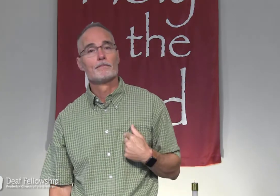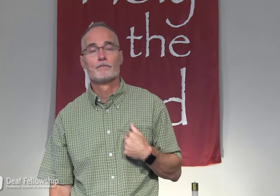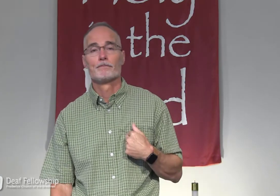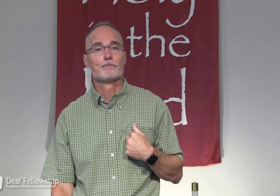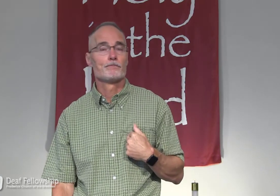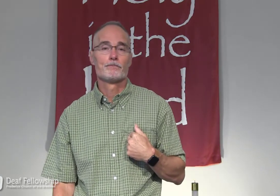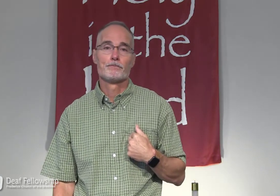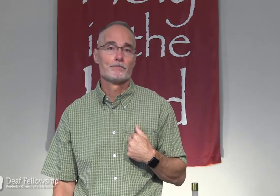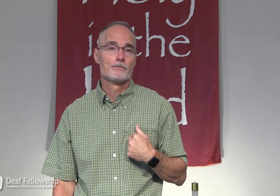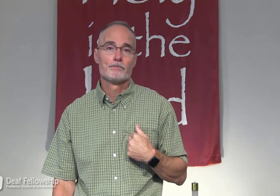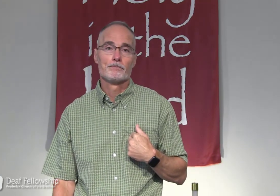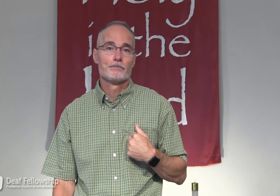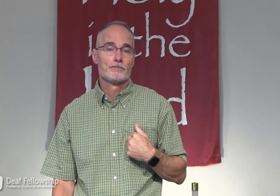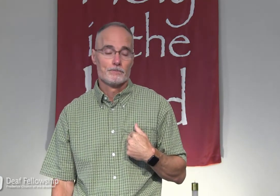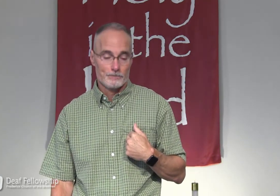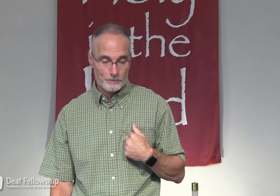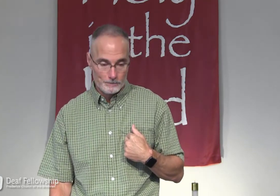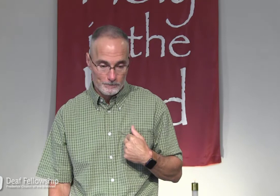nope, don't want it.